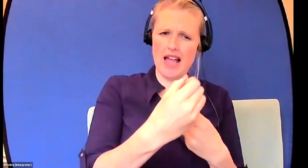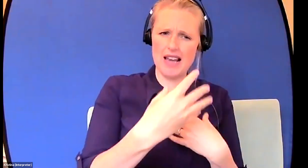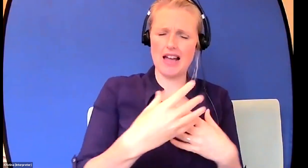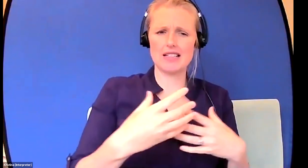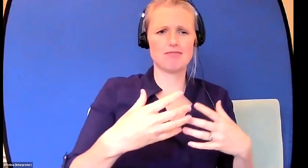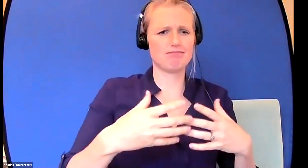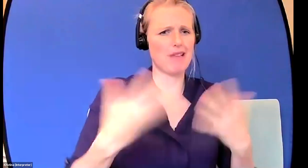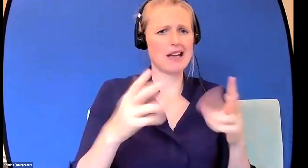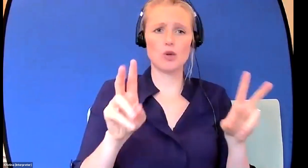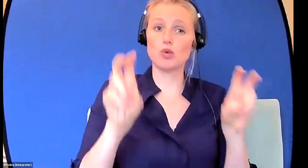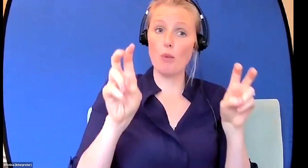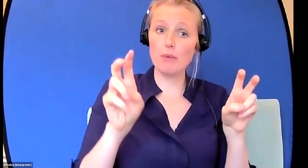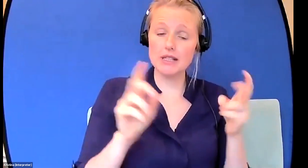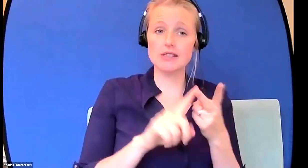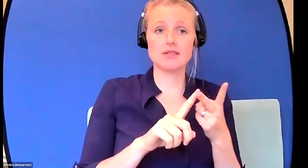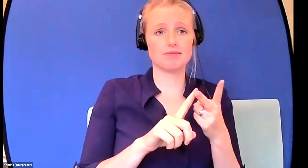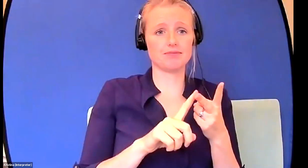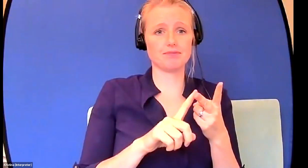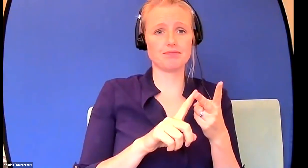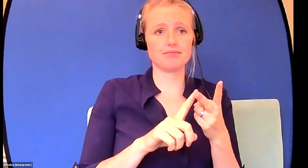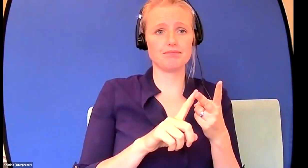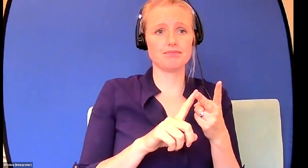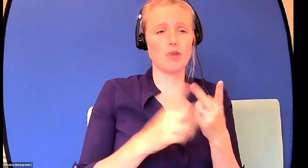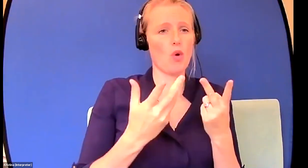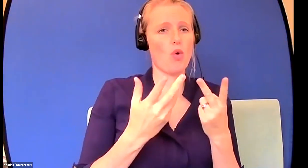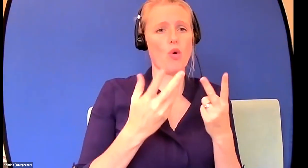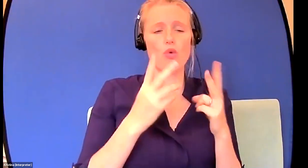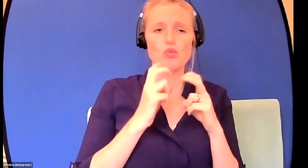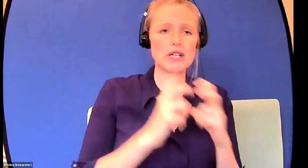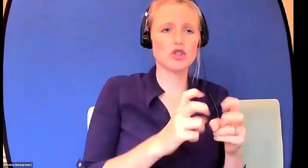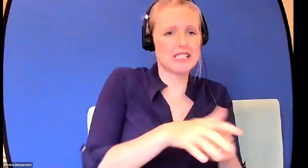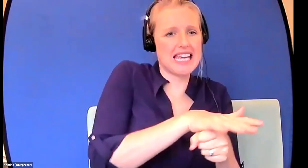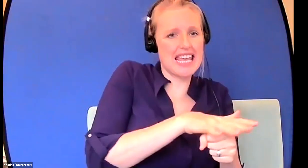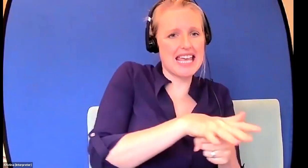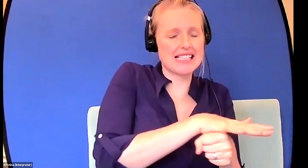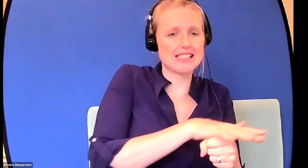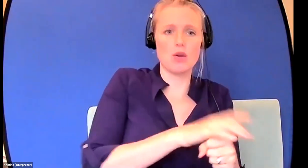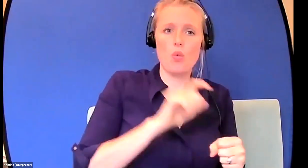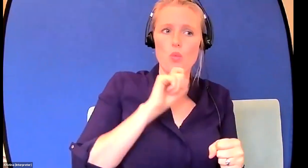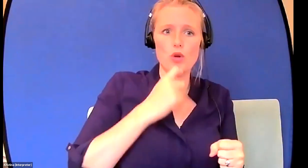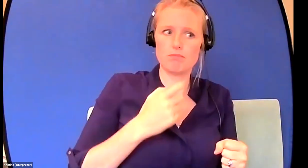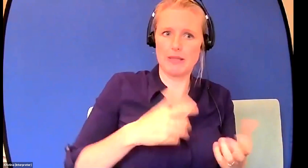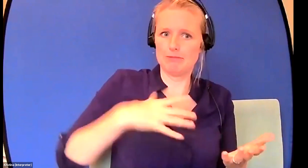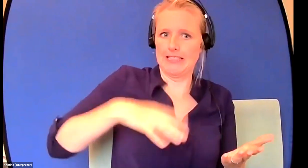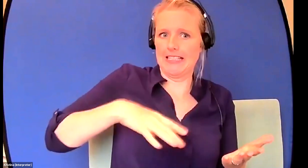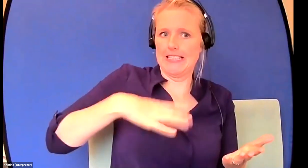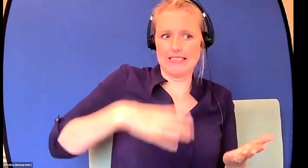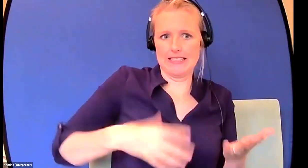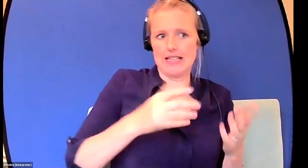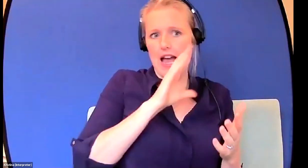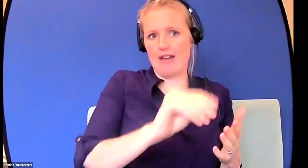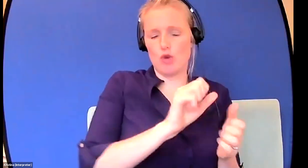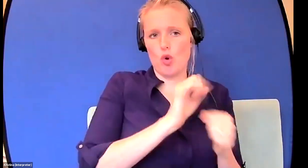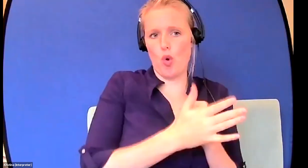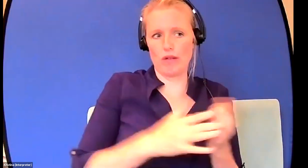any topics or research cases that would be on demand in the post-pandemic world